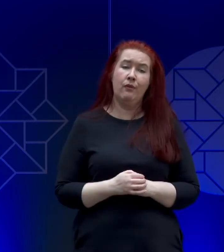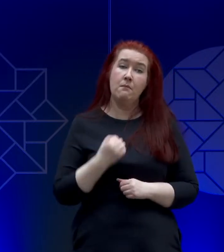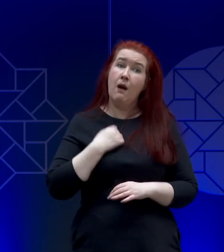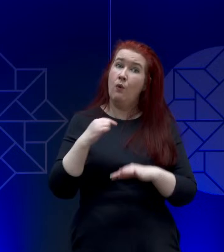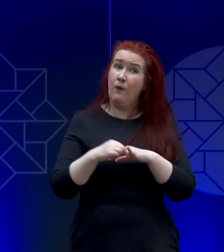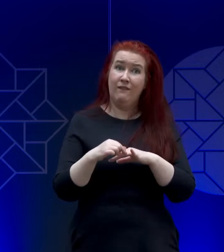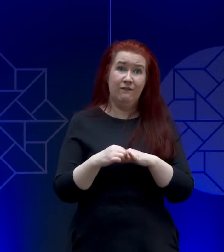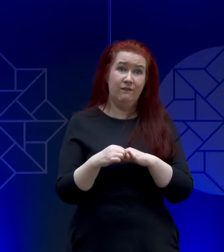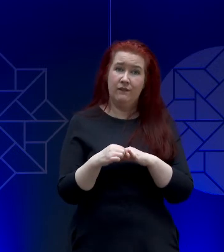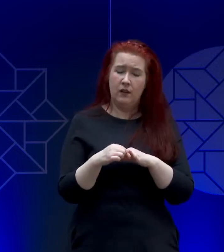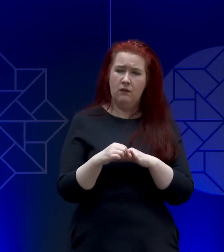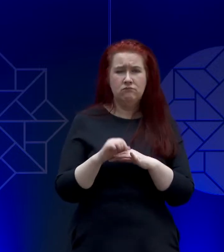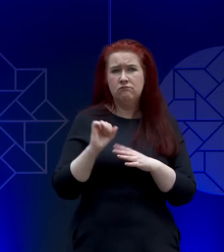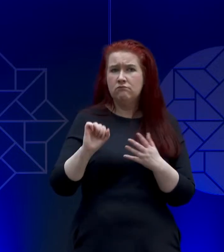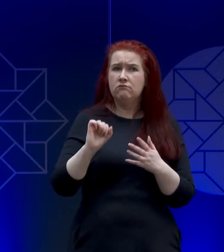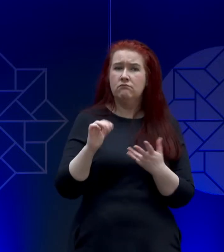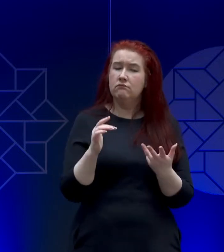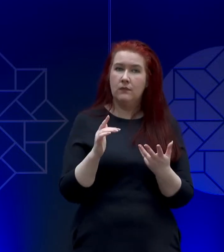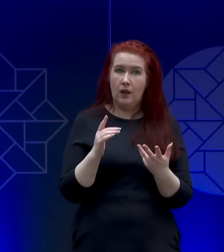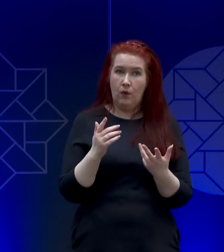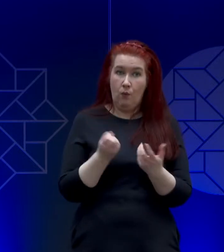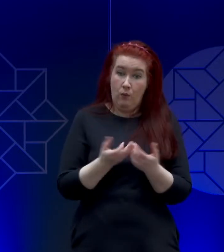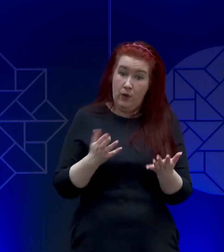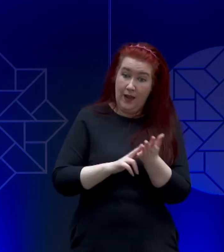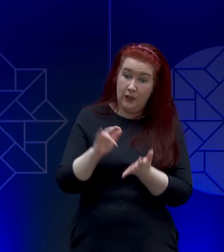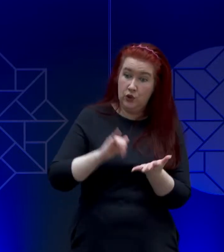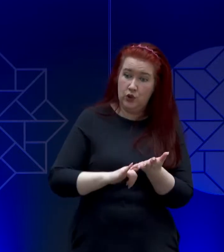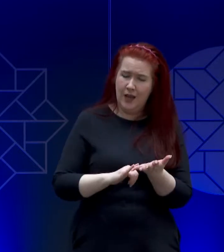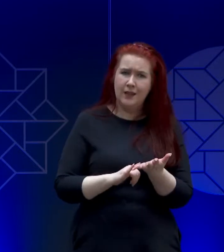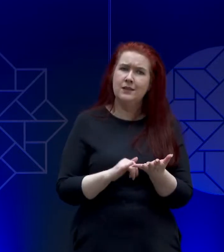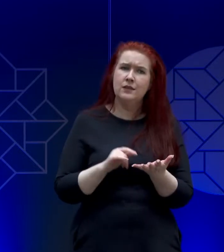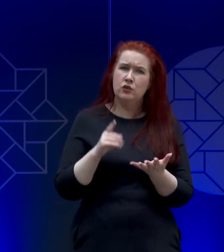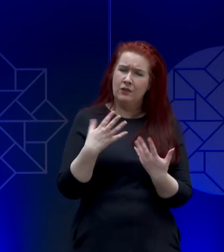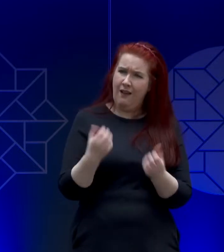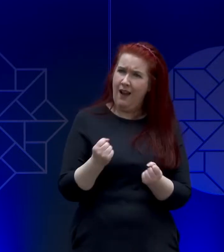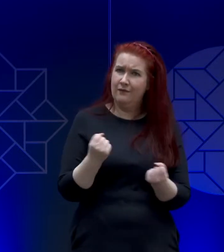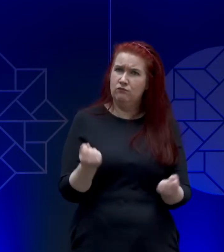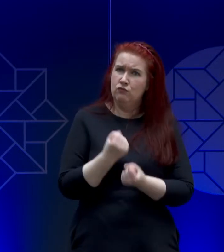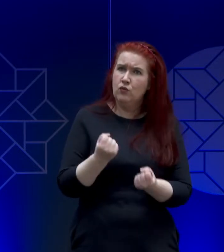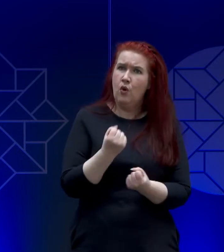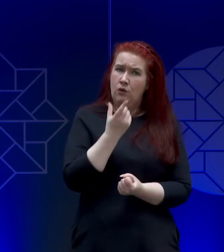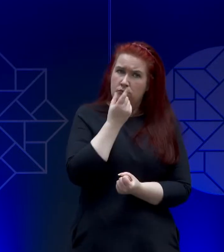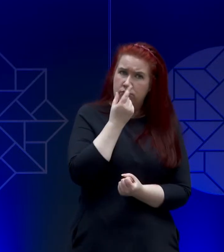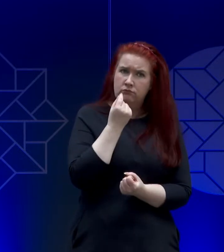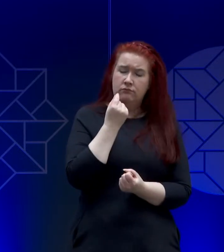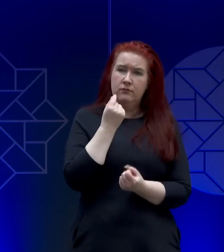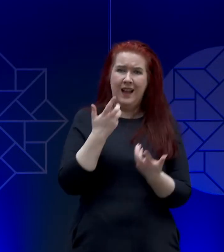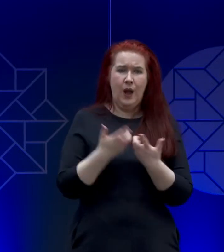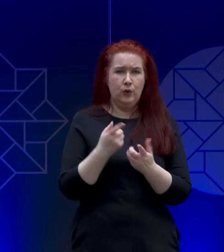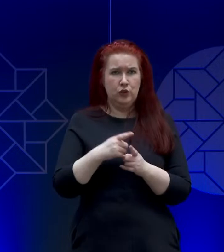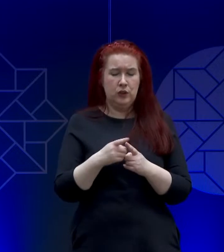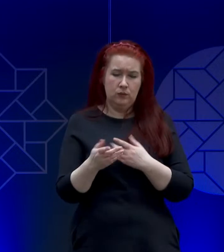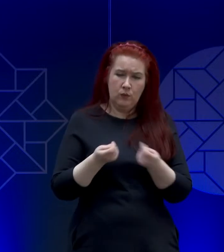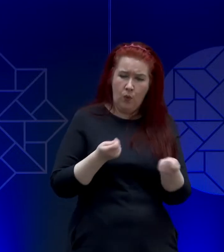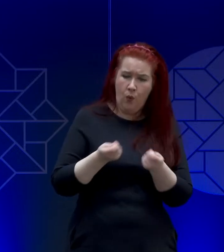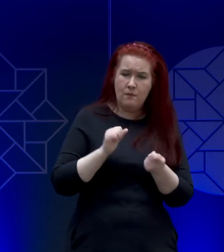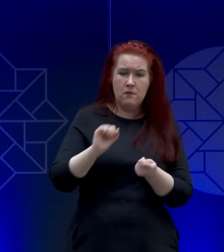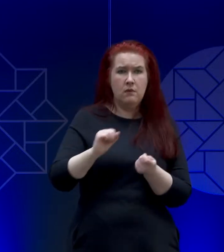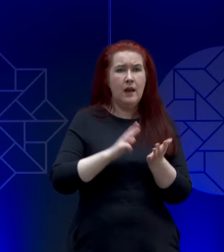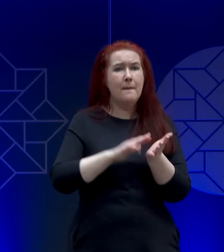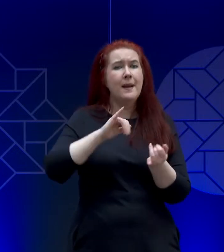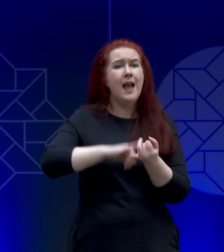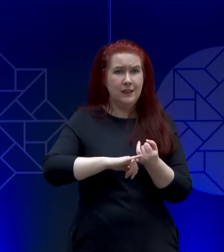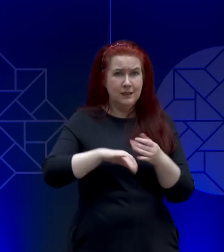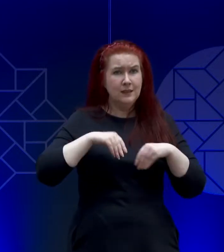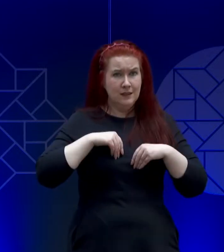would not have the capacity and the capability she has in dealing with MS had it not been for the